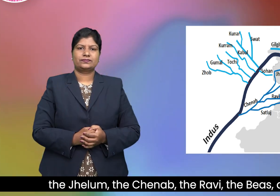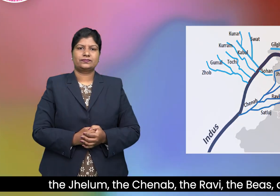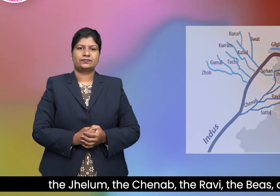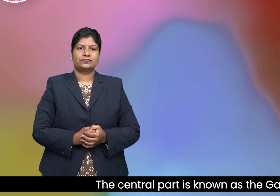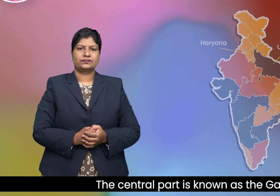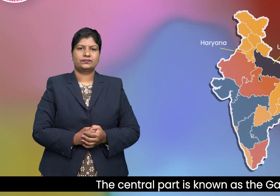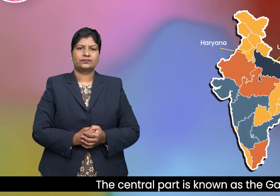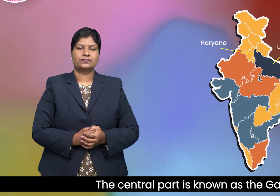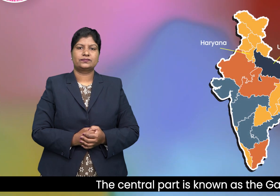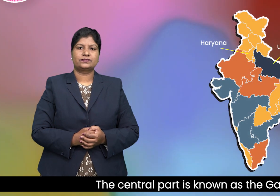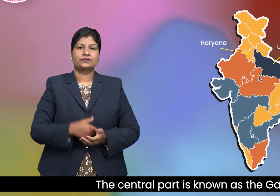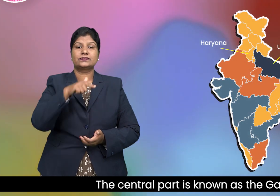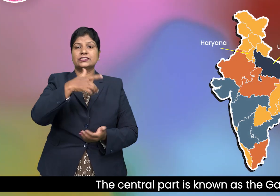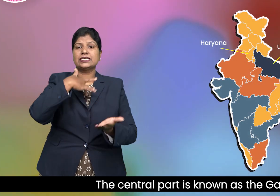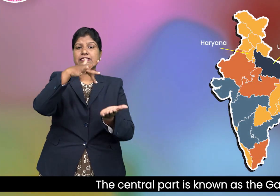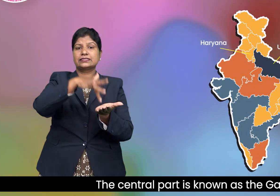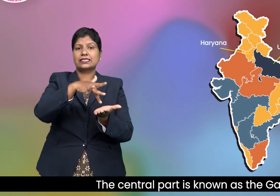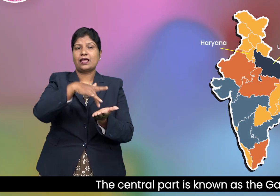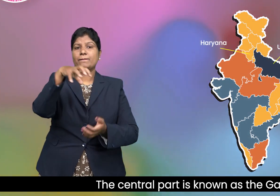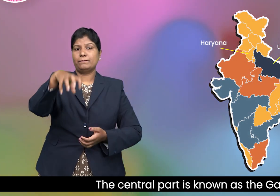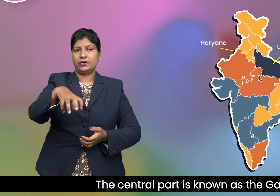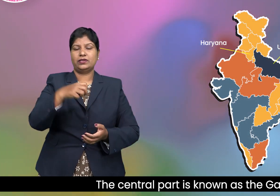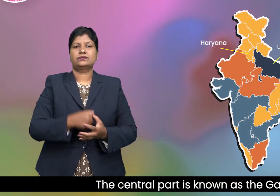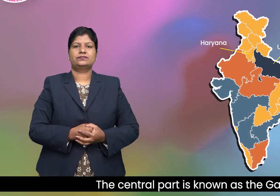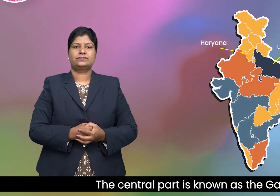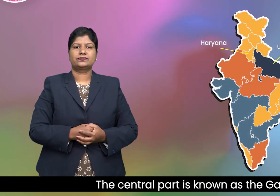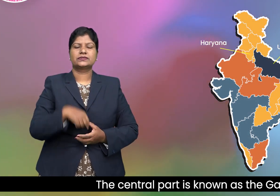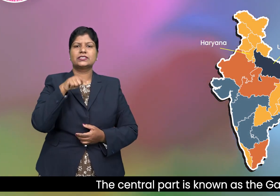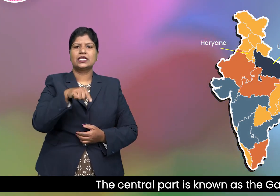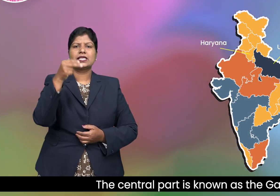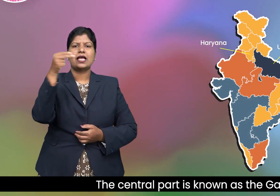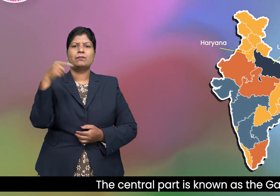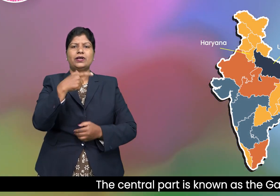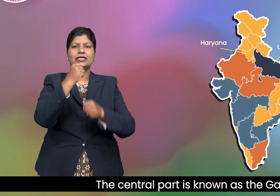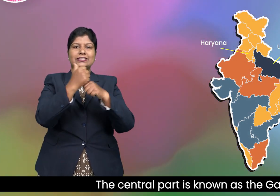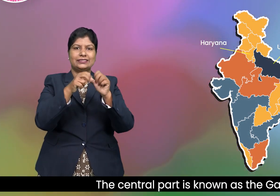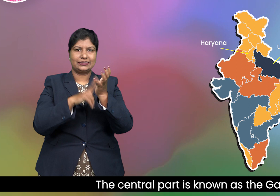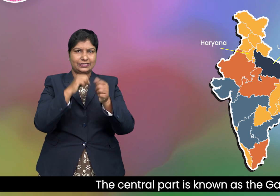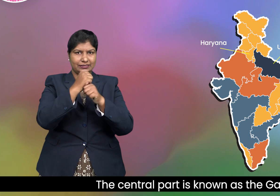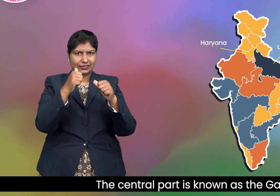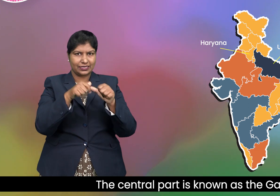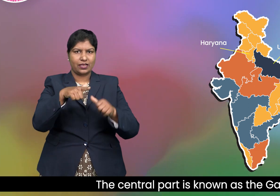the central part the known as the Ganga Plain